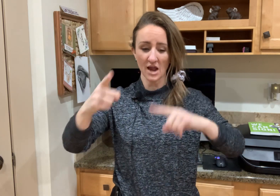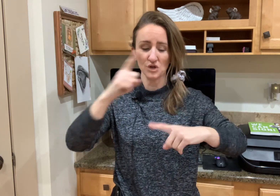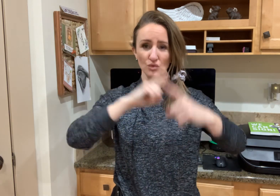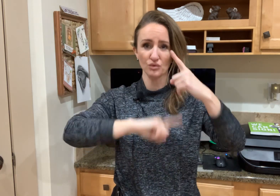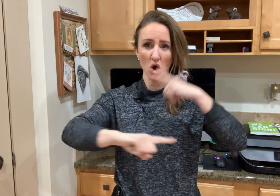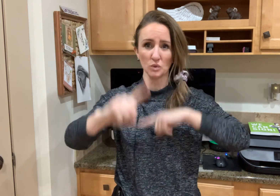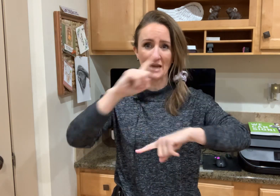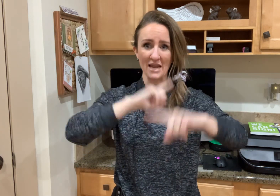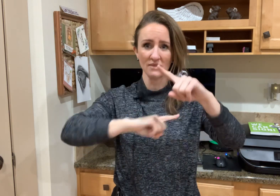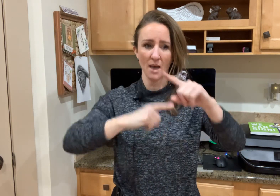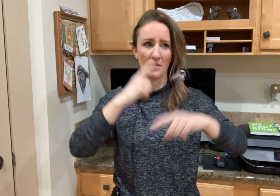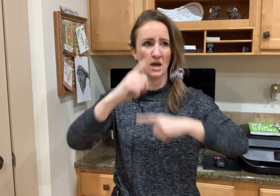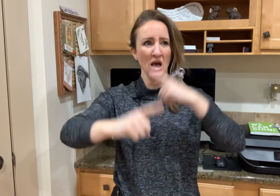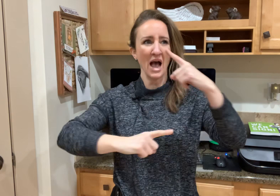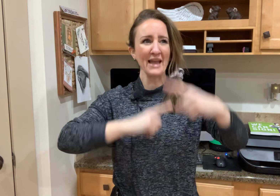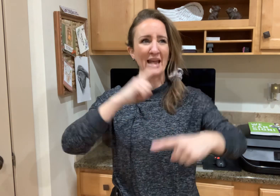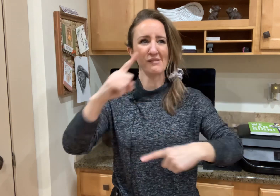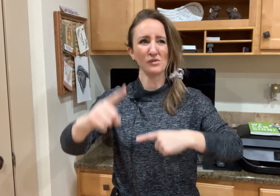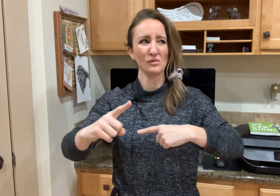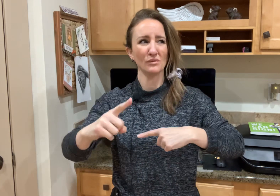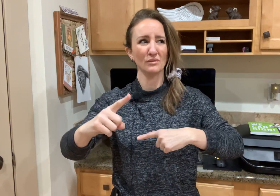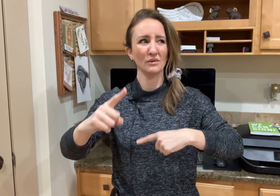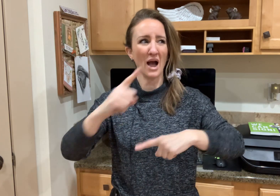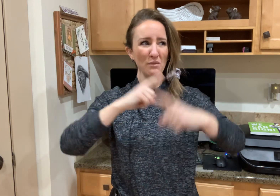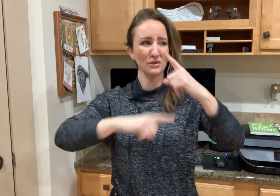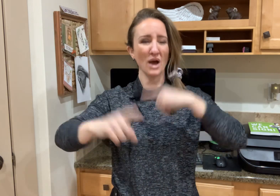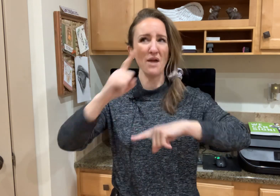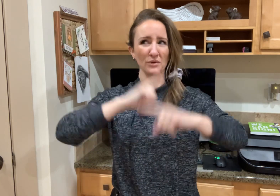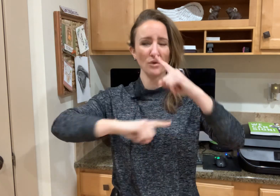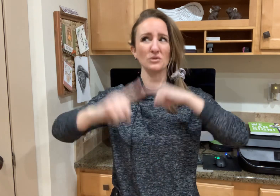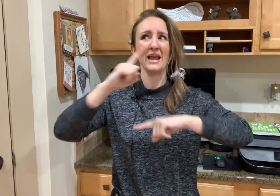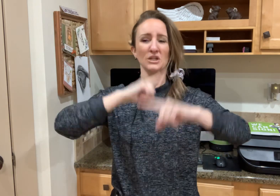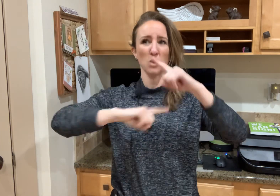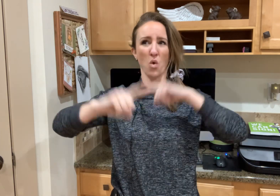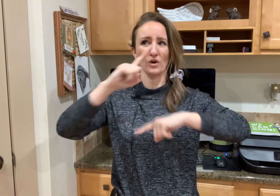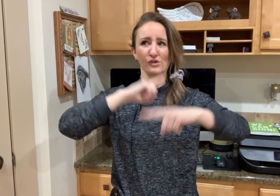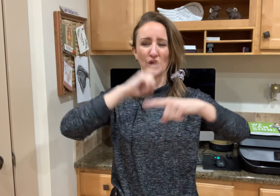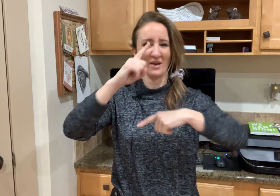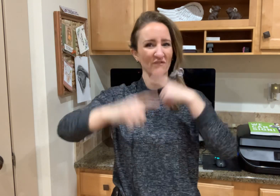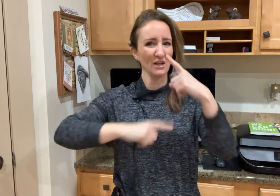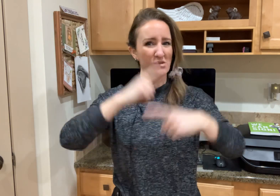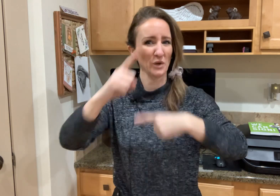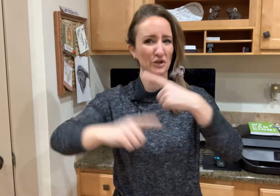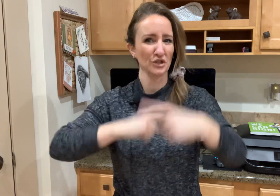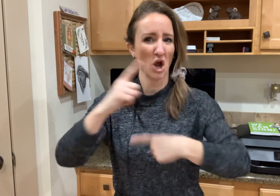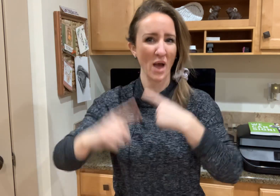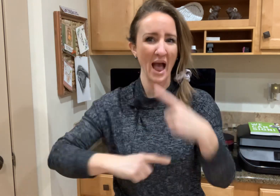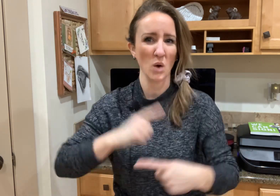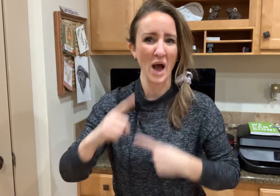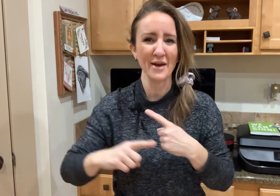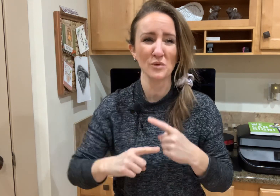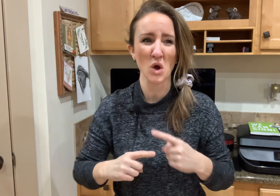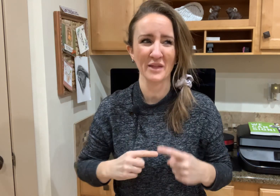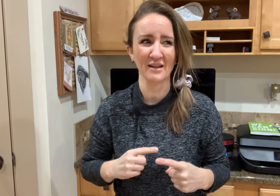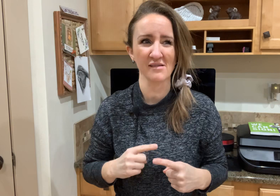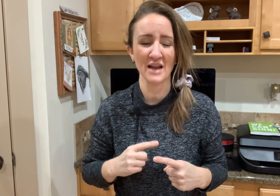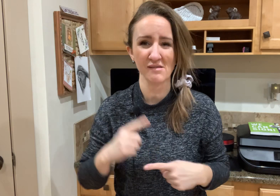you rotate them. I guess I would rotate towards you. It feels weird to go out. I don't know that it's